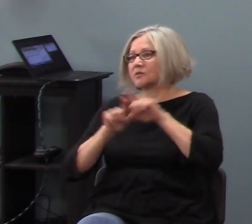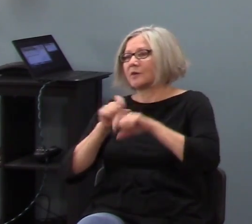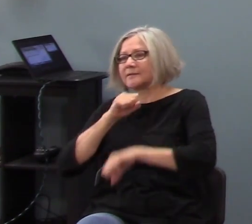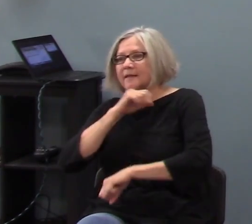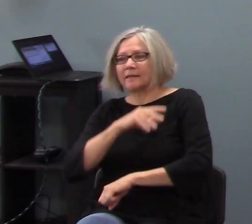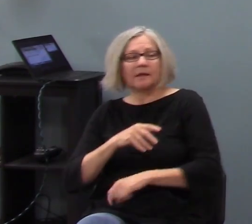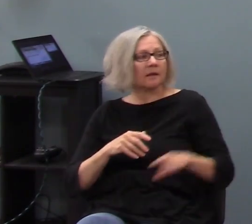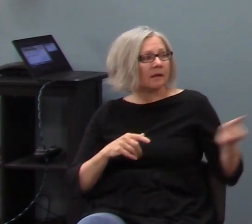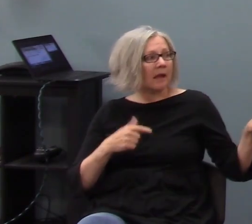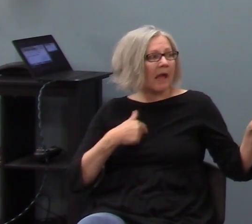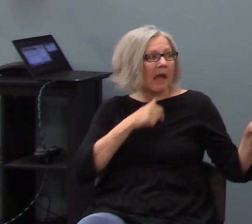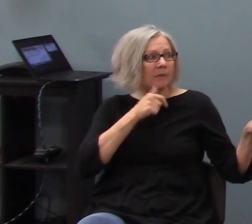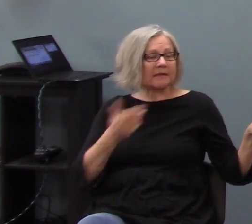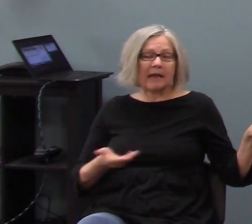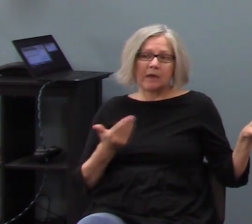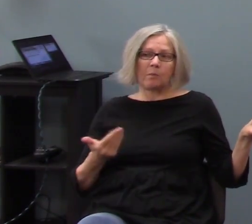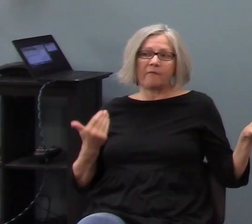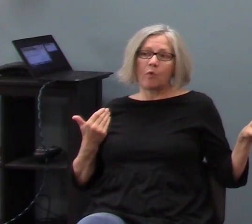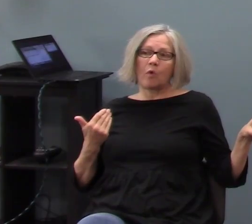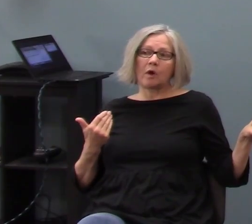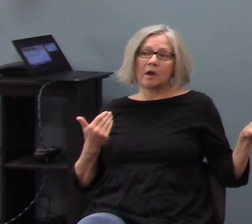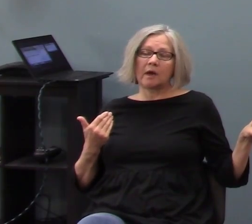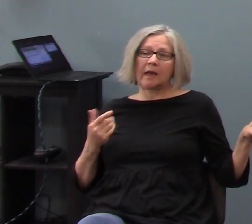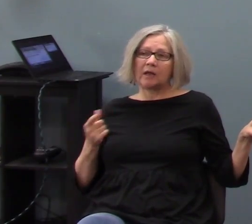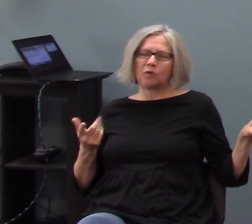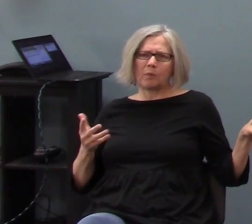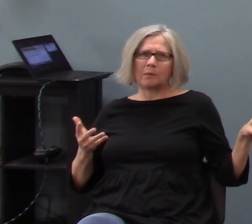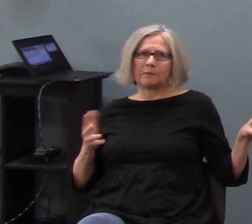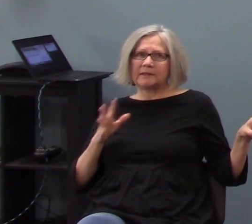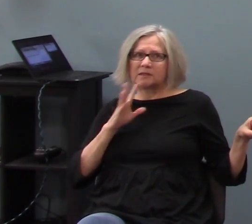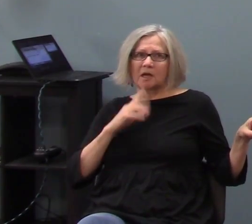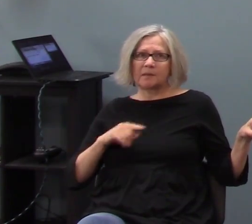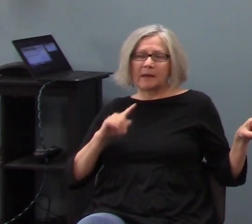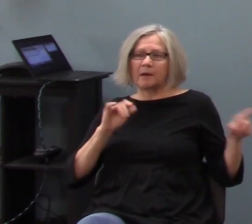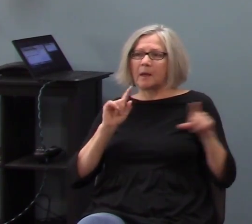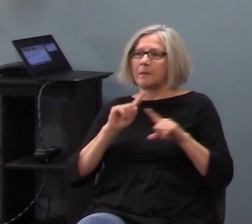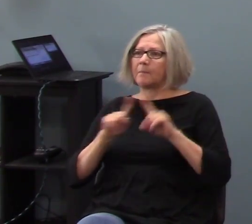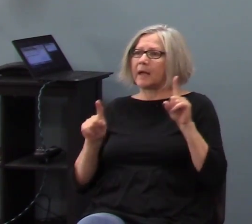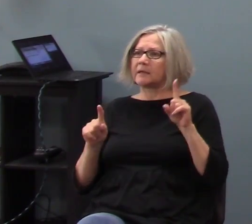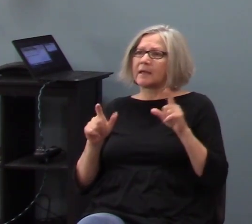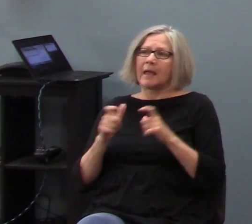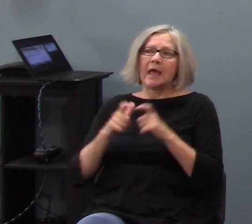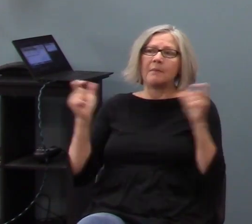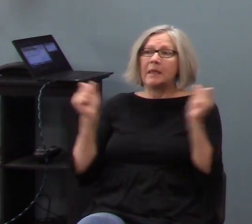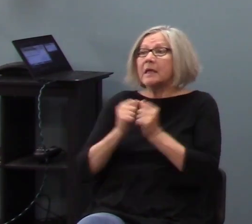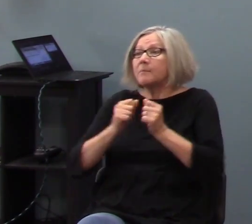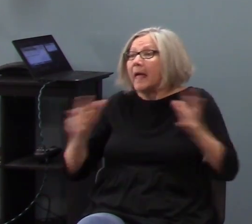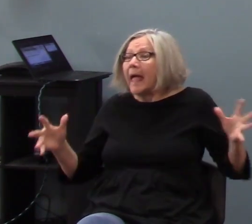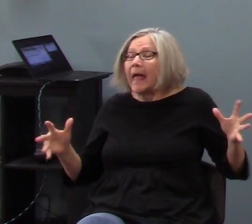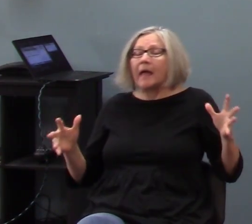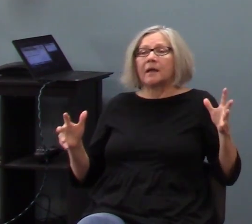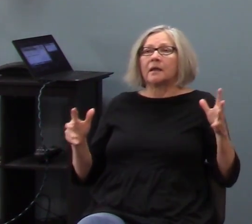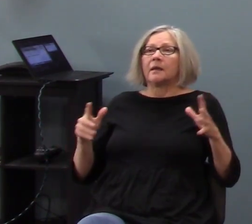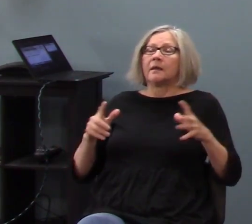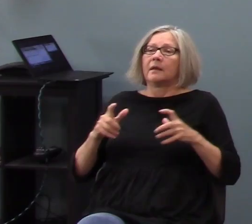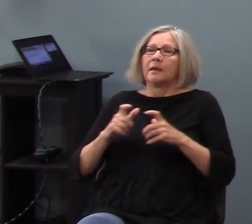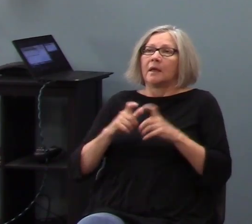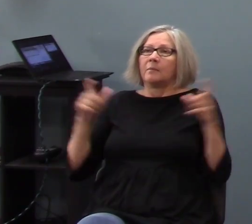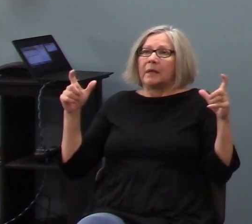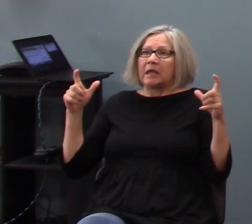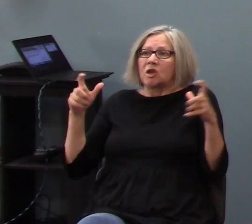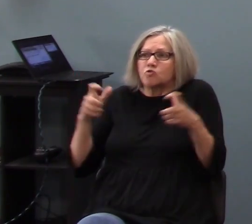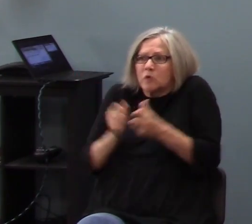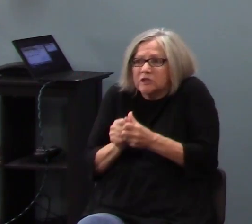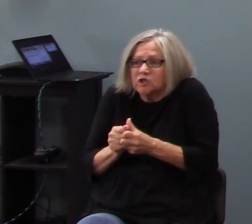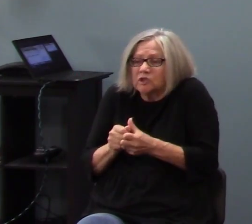here before, but and you probably already went over this, but is Big Bang, Big Crunch, Big Bang, Big Crunch, is that infinite?